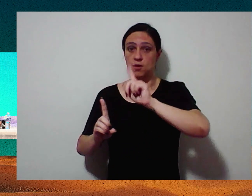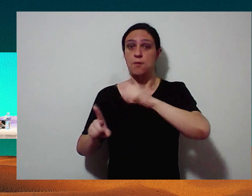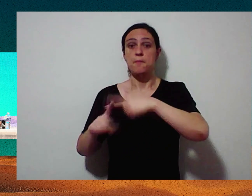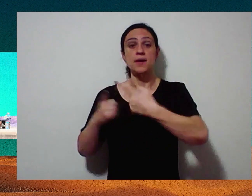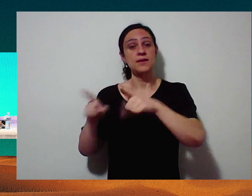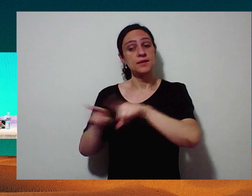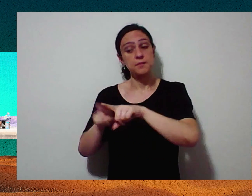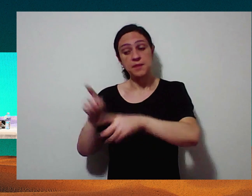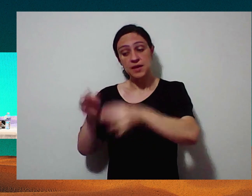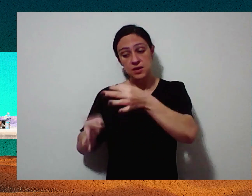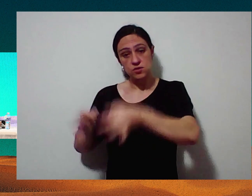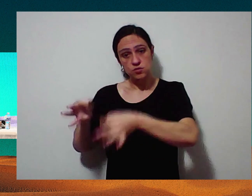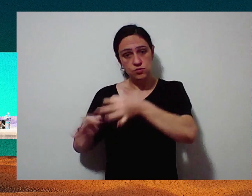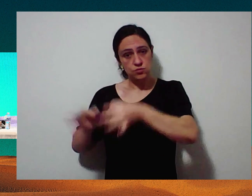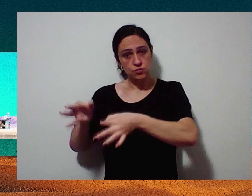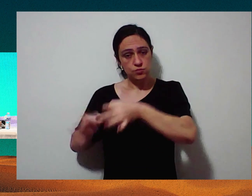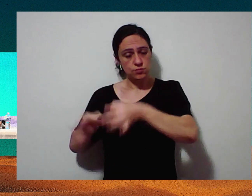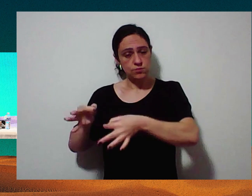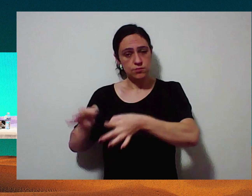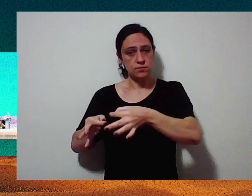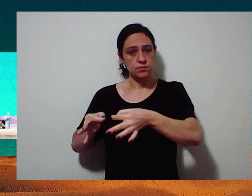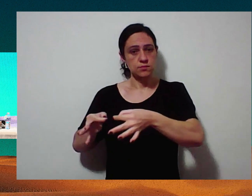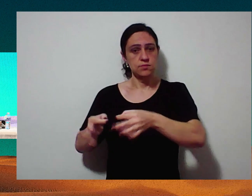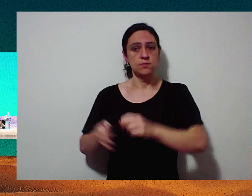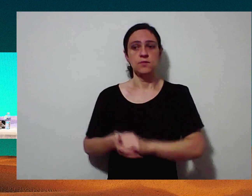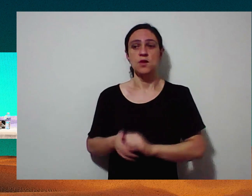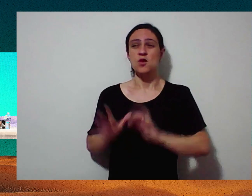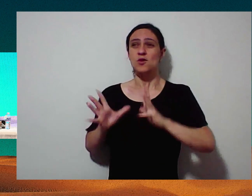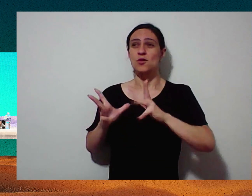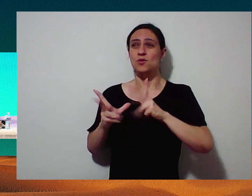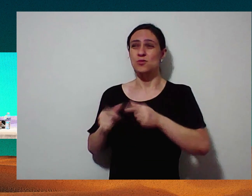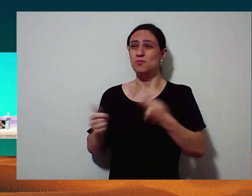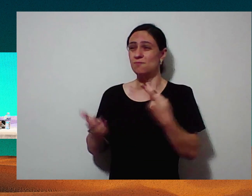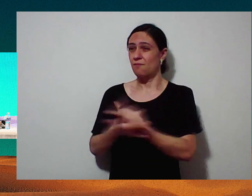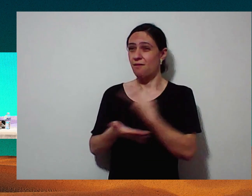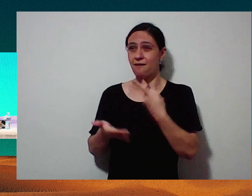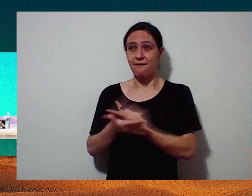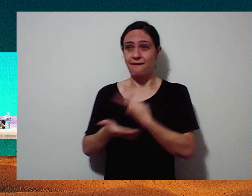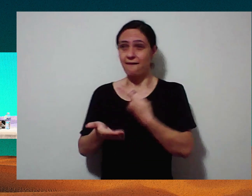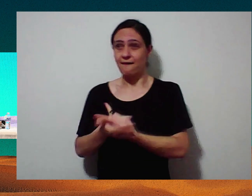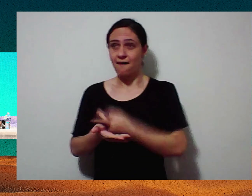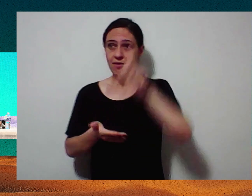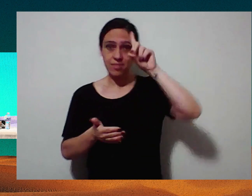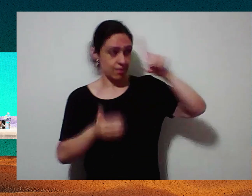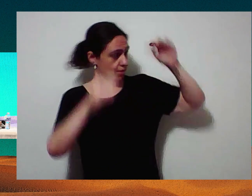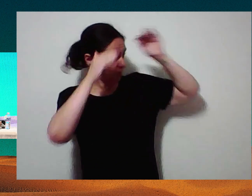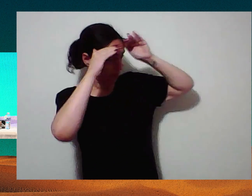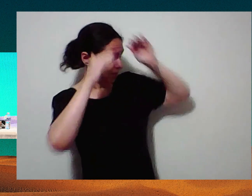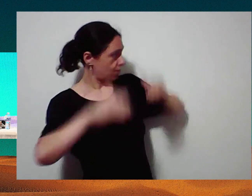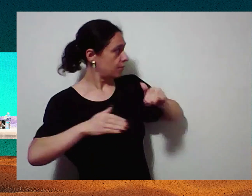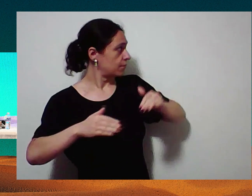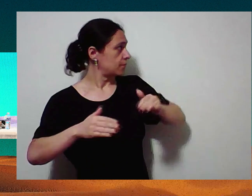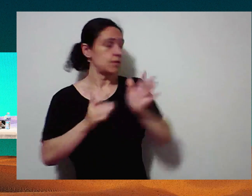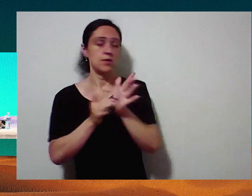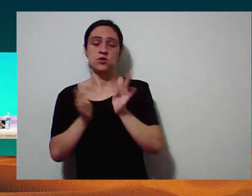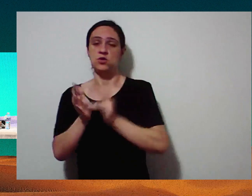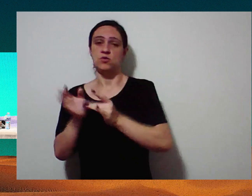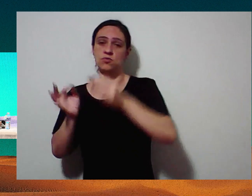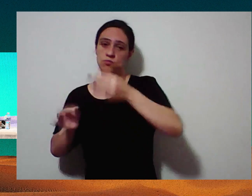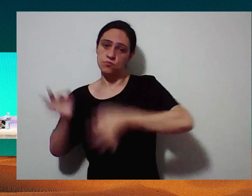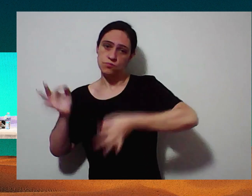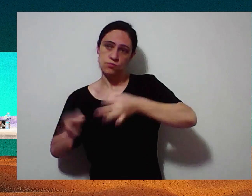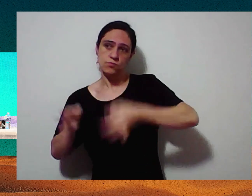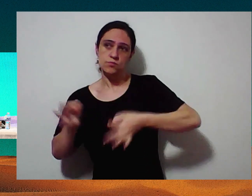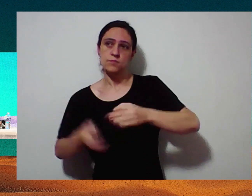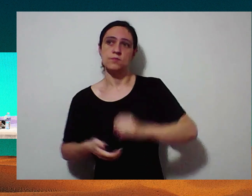Tudo aquilo que não está de acordo com Deus, Ele julga. Everything which is not according to God, he judges. Irmãos, as coisas